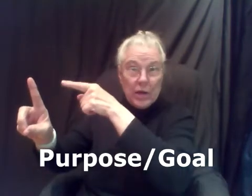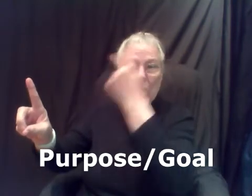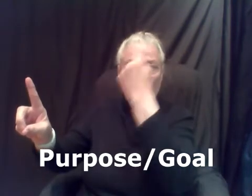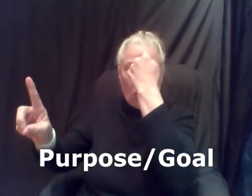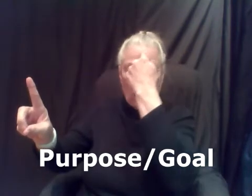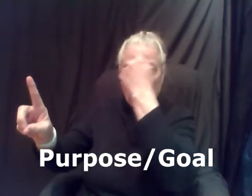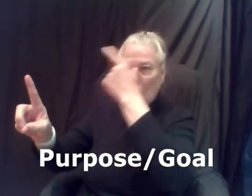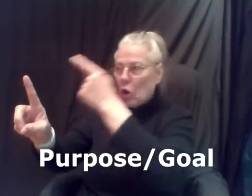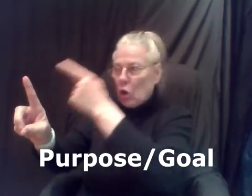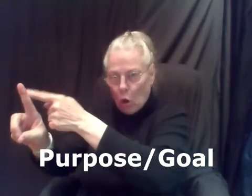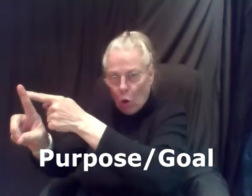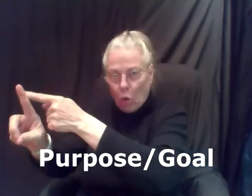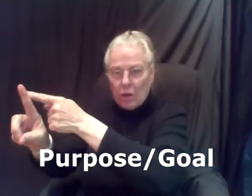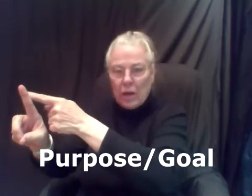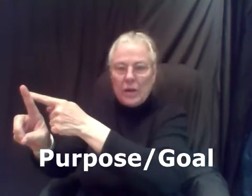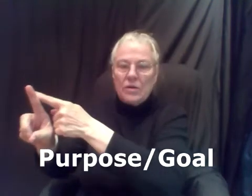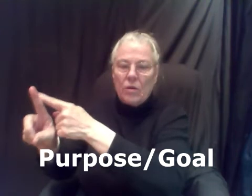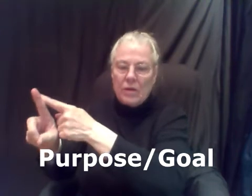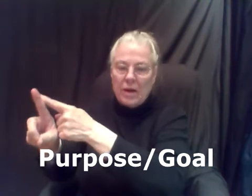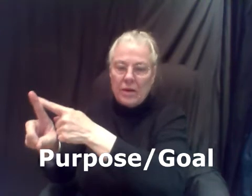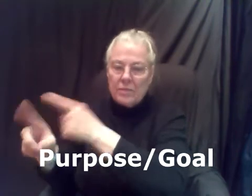go. Goal.